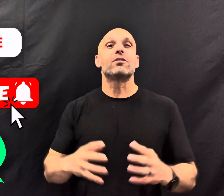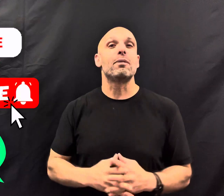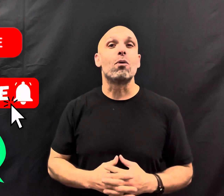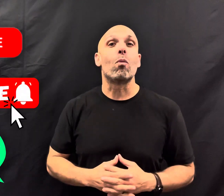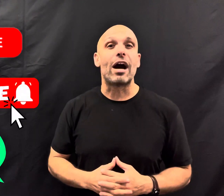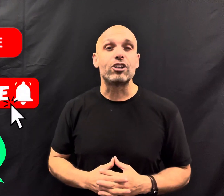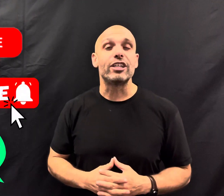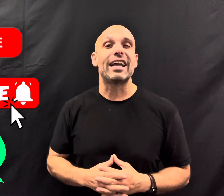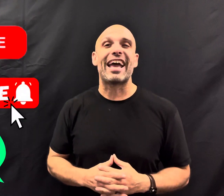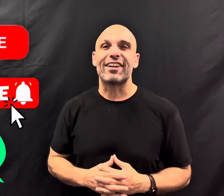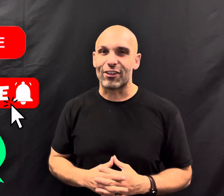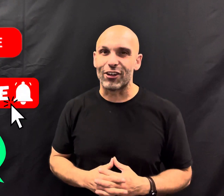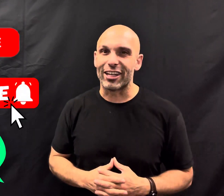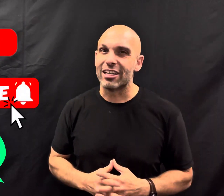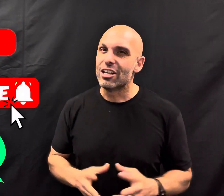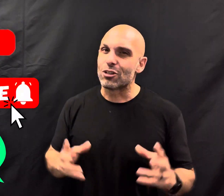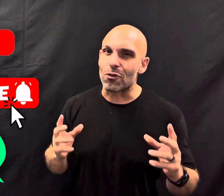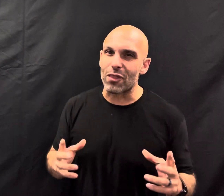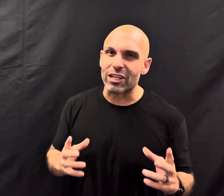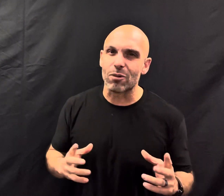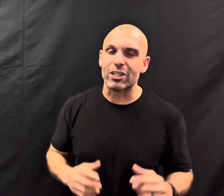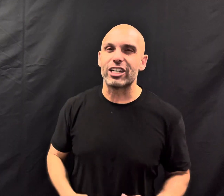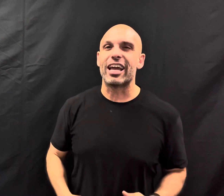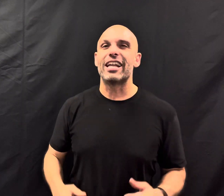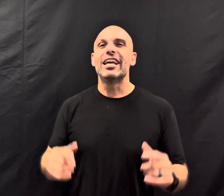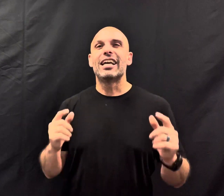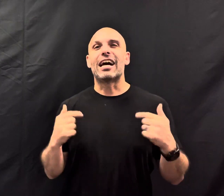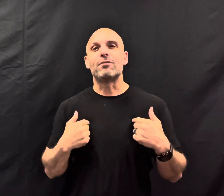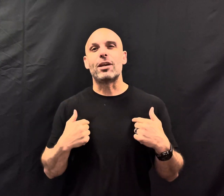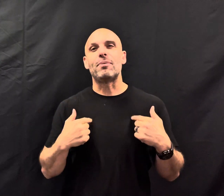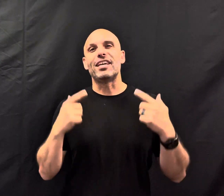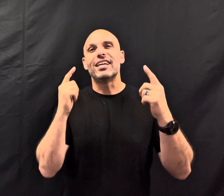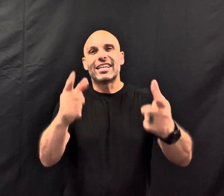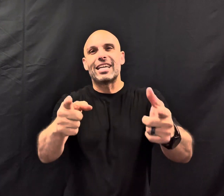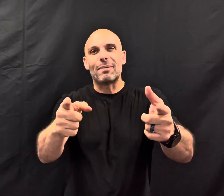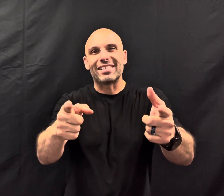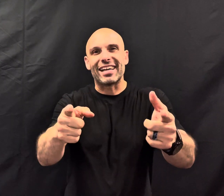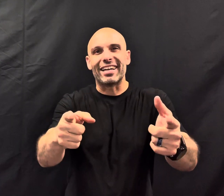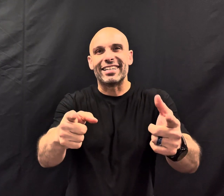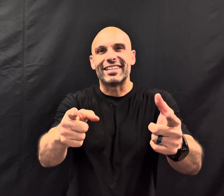people watching and learning. So thanks so much again. I'm JP. Keep on signing.